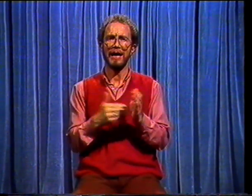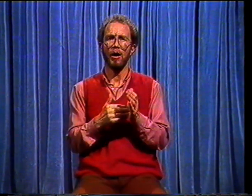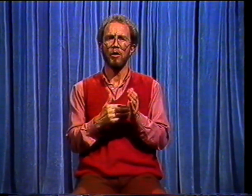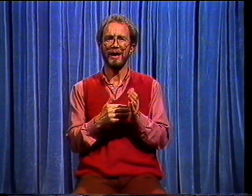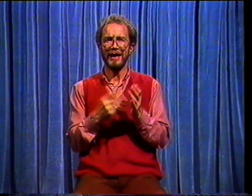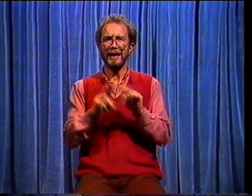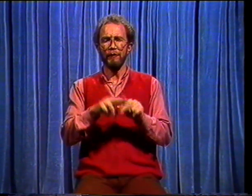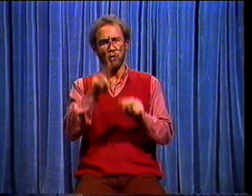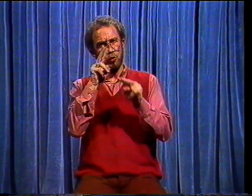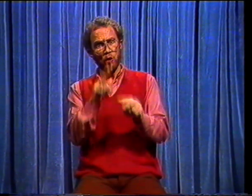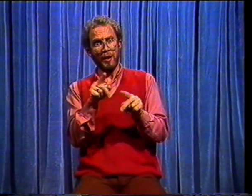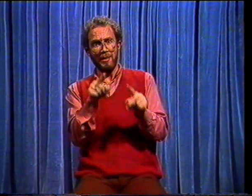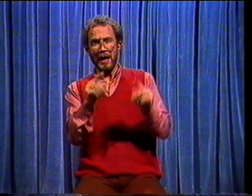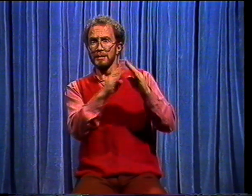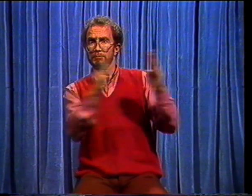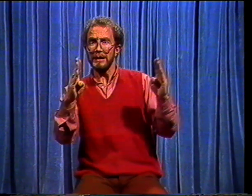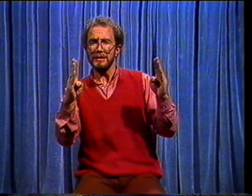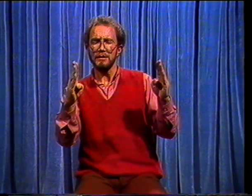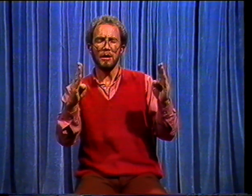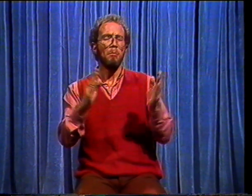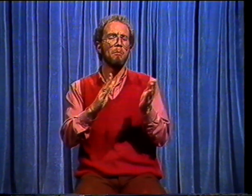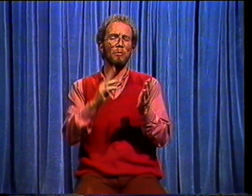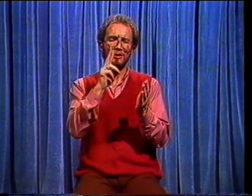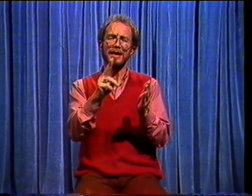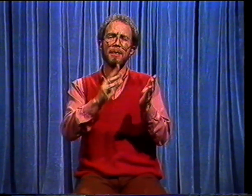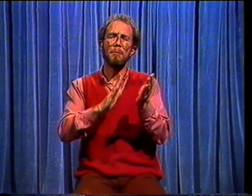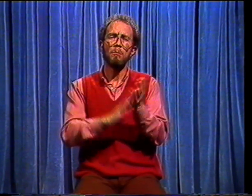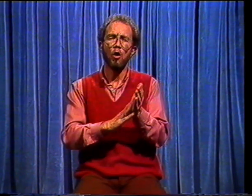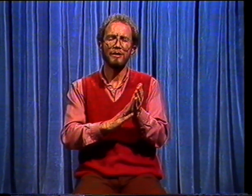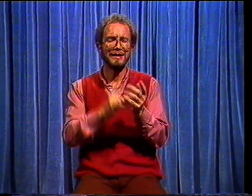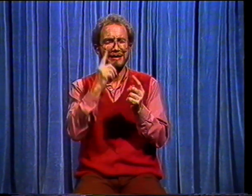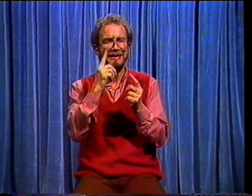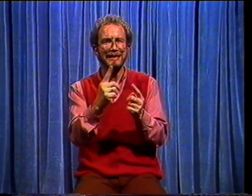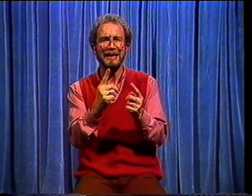Now, if you actually look at that, you'll see that